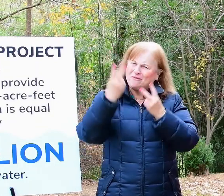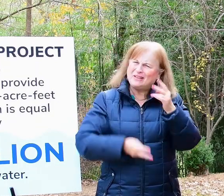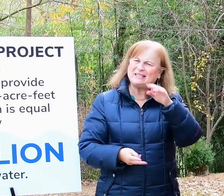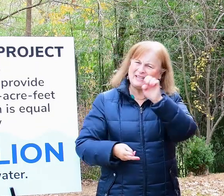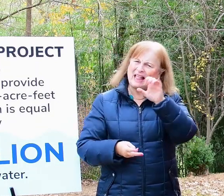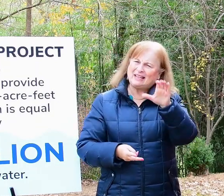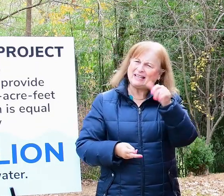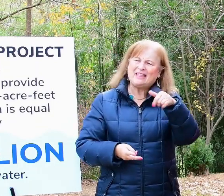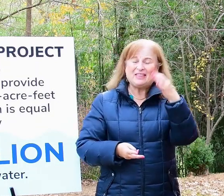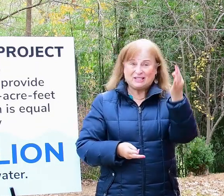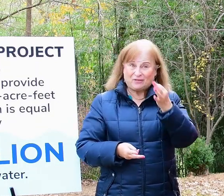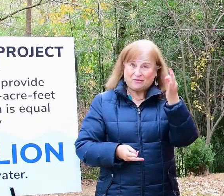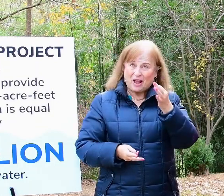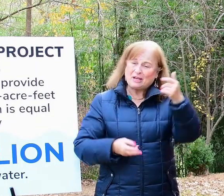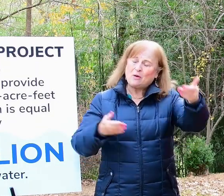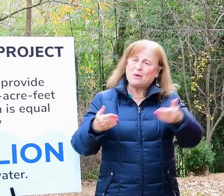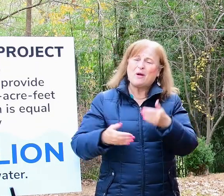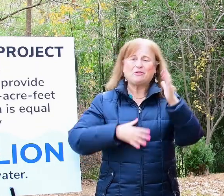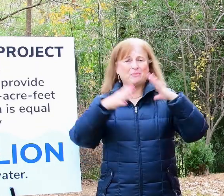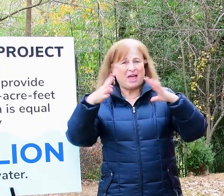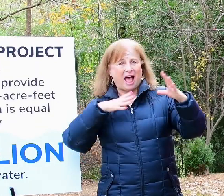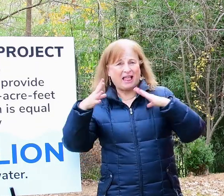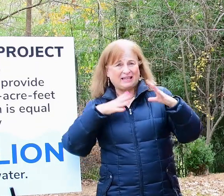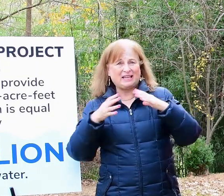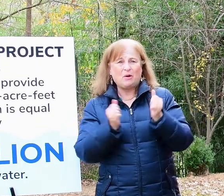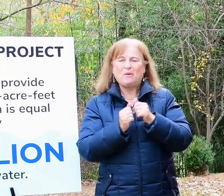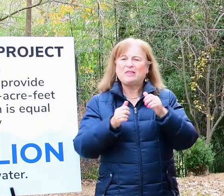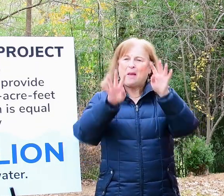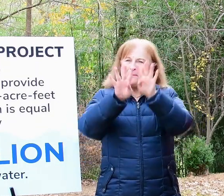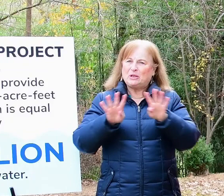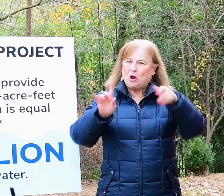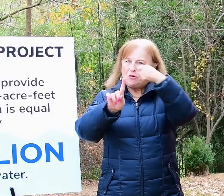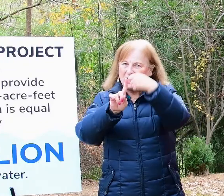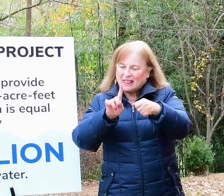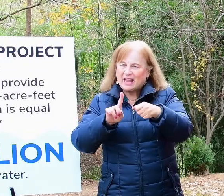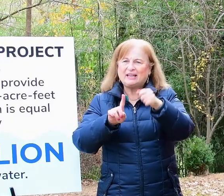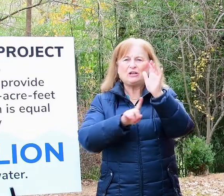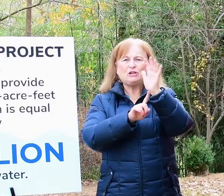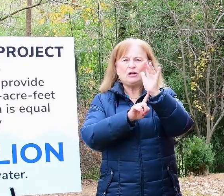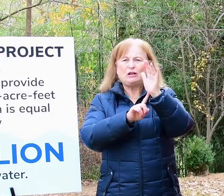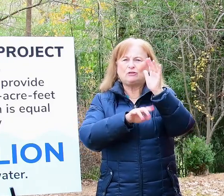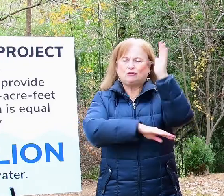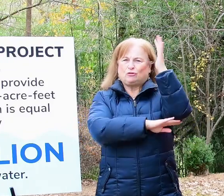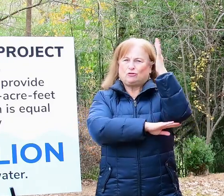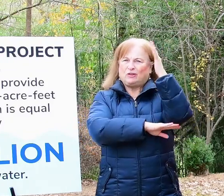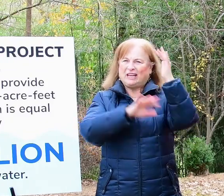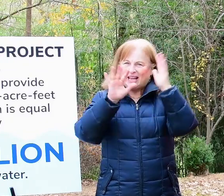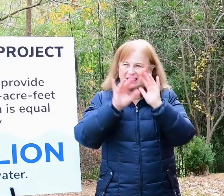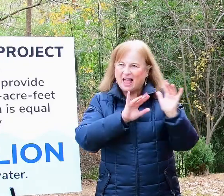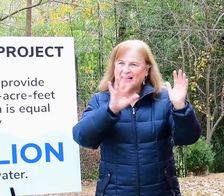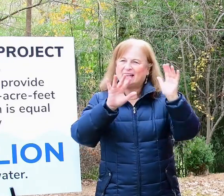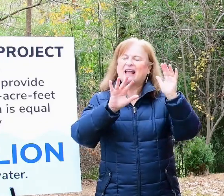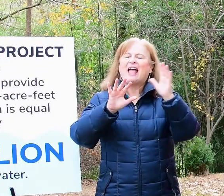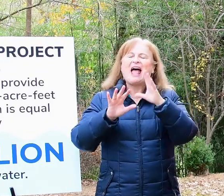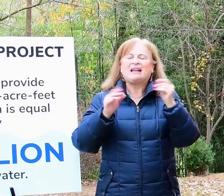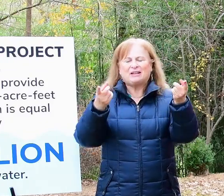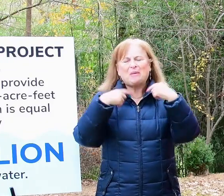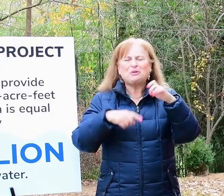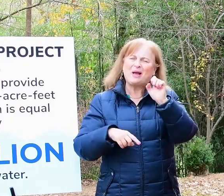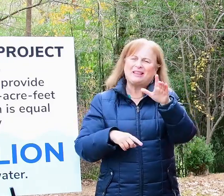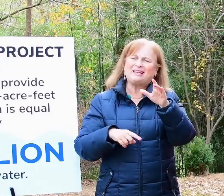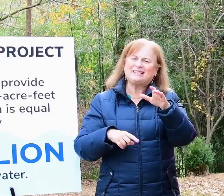City. This Friday, we welcome in the holidays with our menorah lighting, our tree lighting, and Midnight Madness. So come to Ellicott